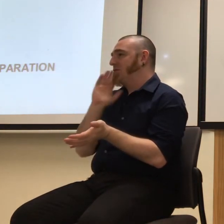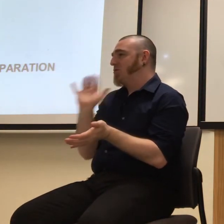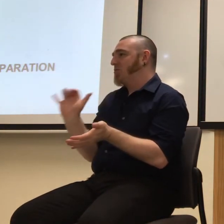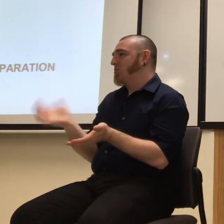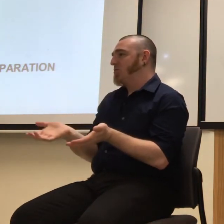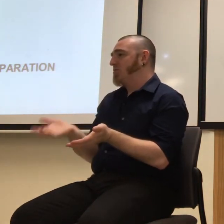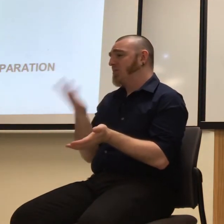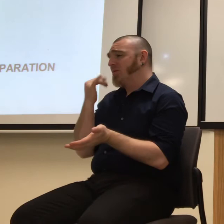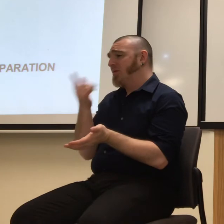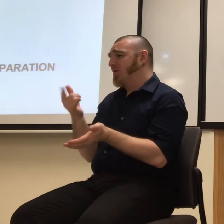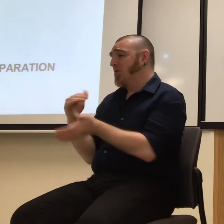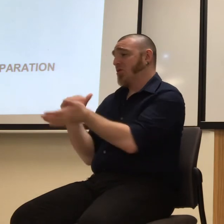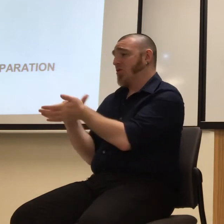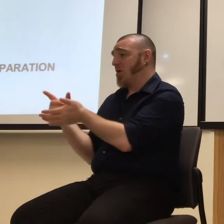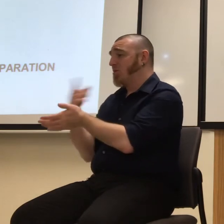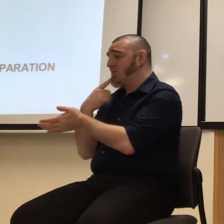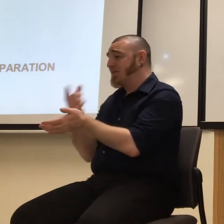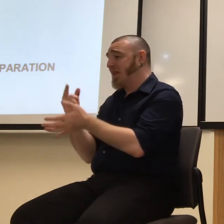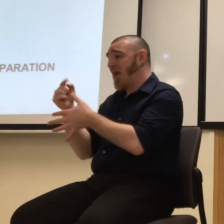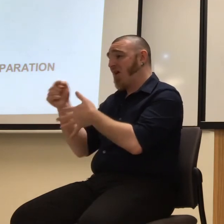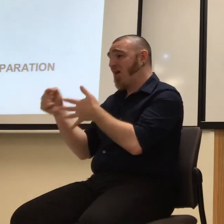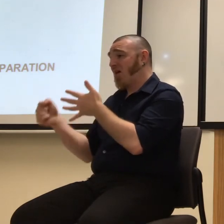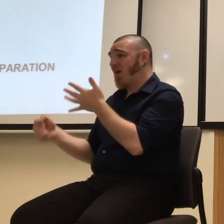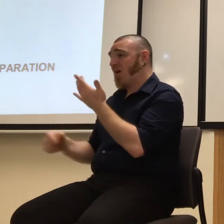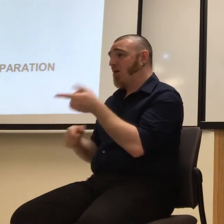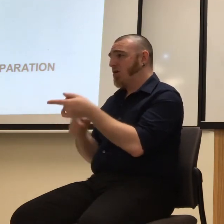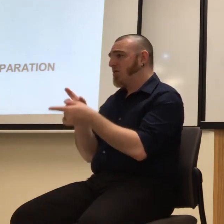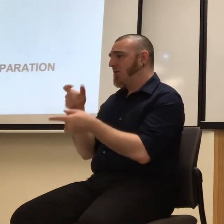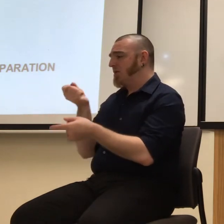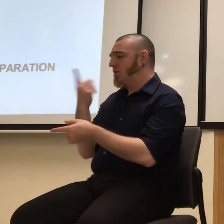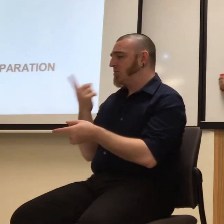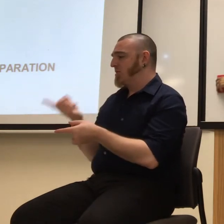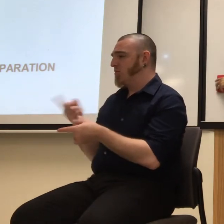saying? If it's me, I would. Okay.